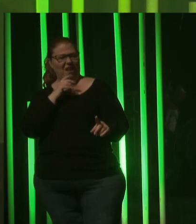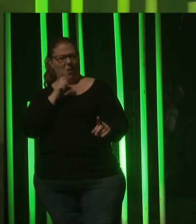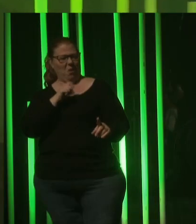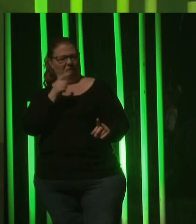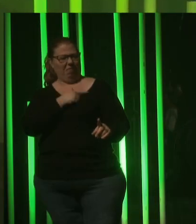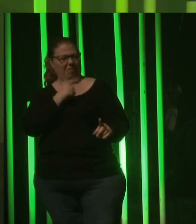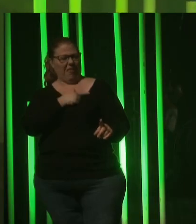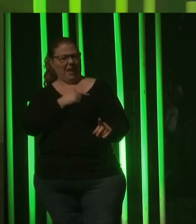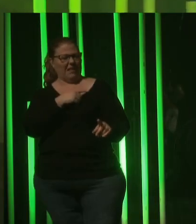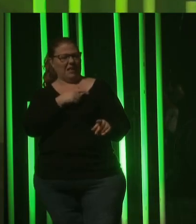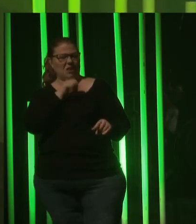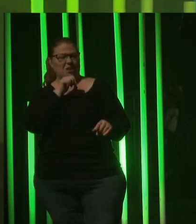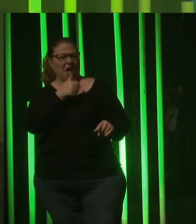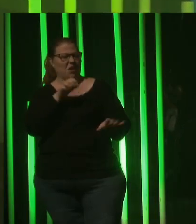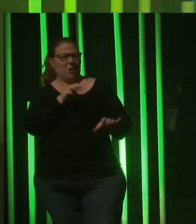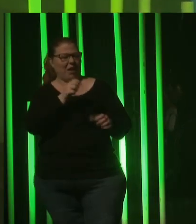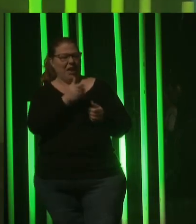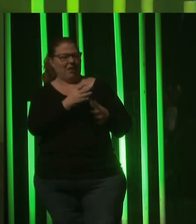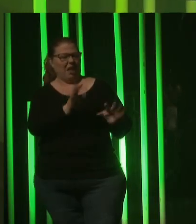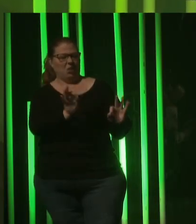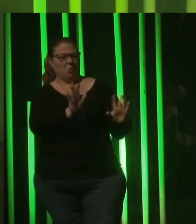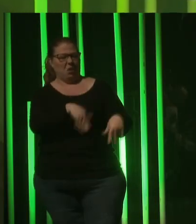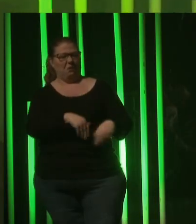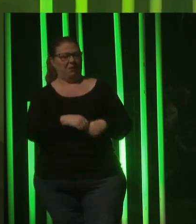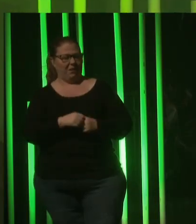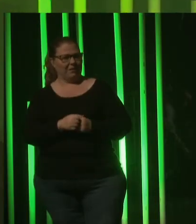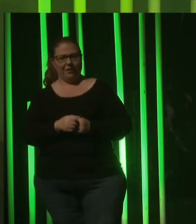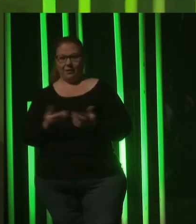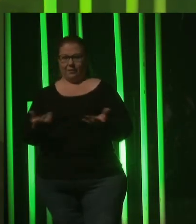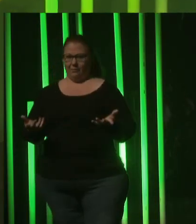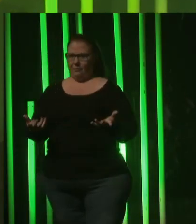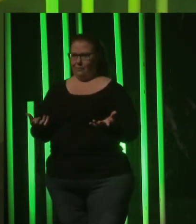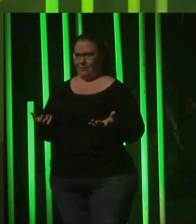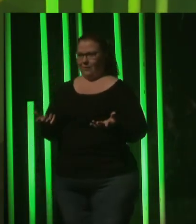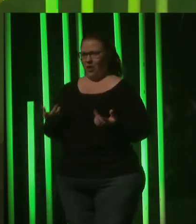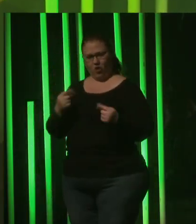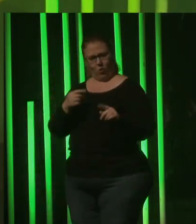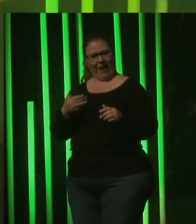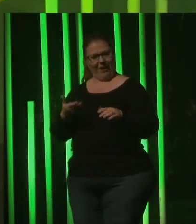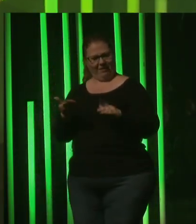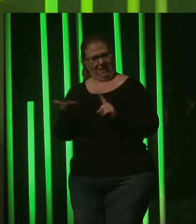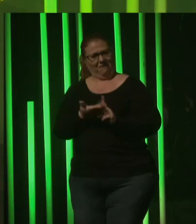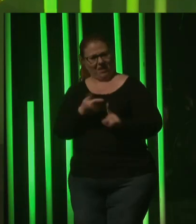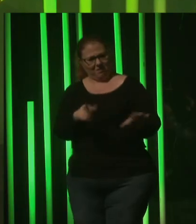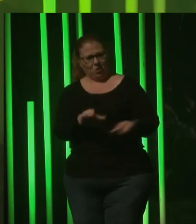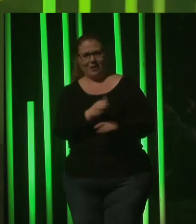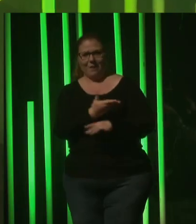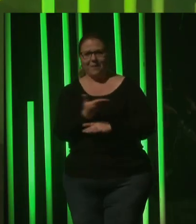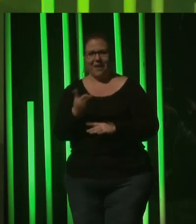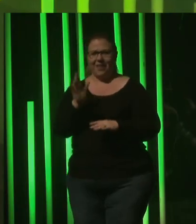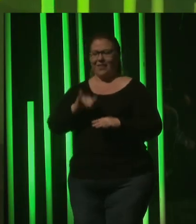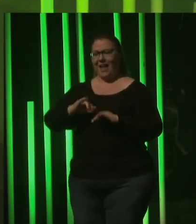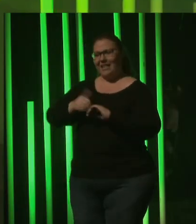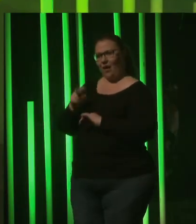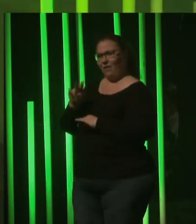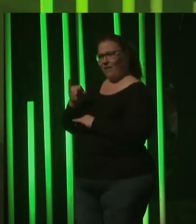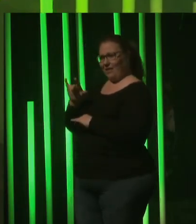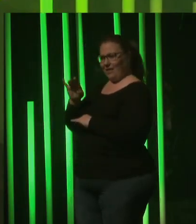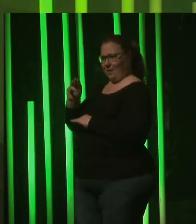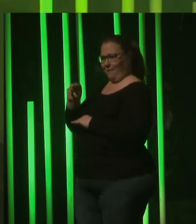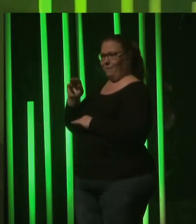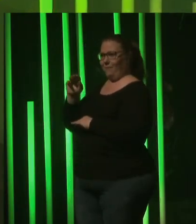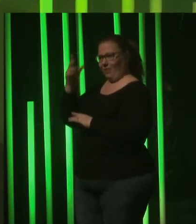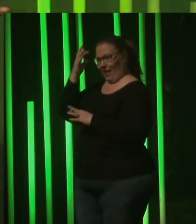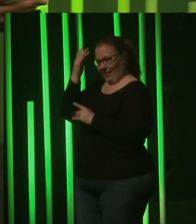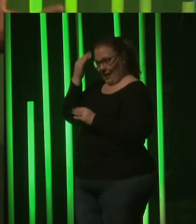joker ain't doing nothing, ain't worth nothing, how in the world am I? See, you're trying to get them to do something. But that's how victims think. And